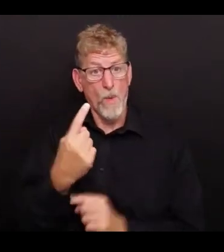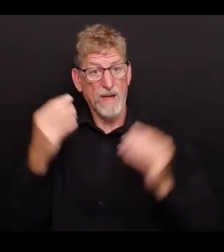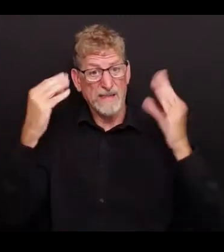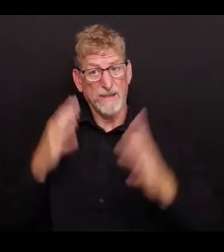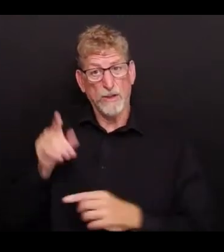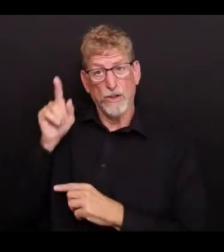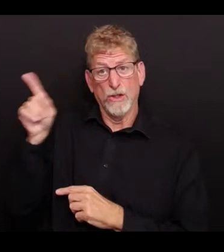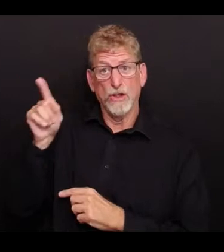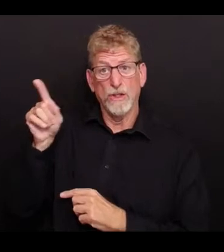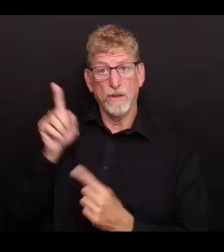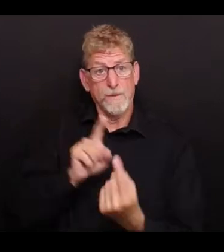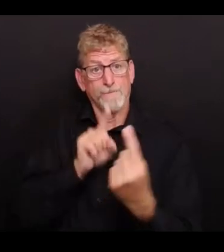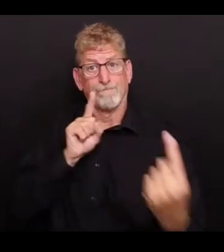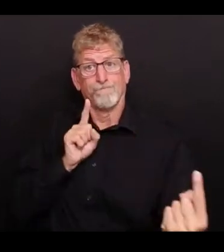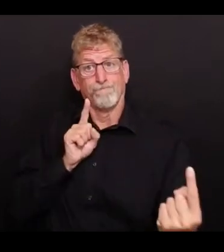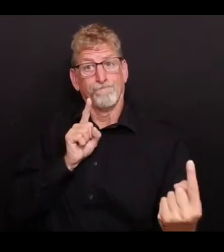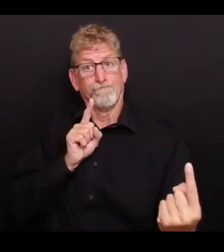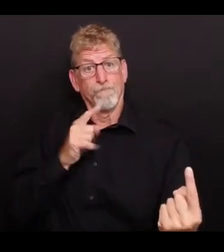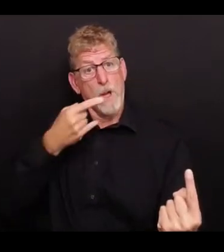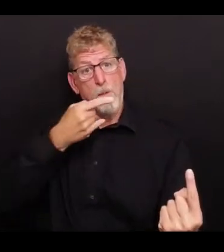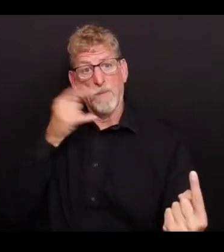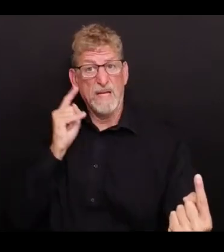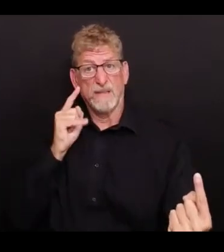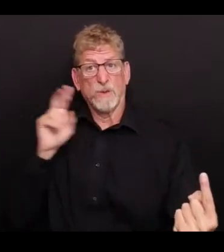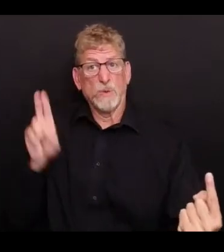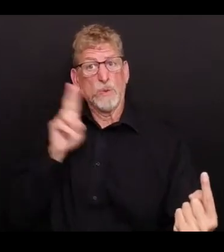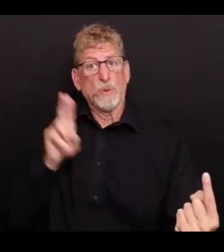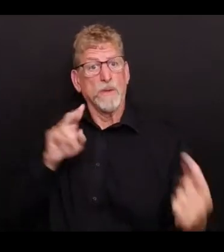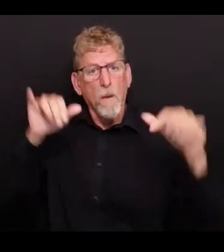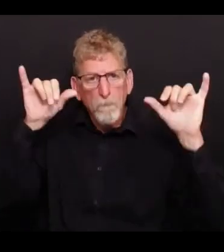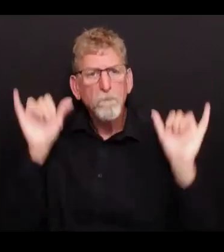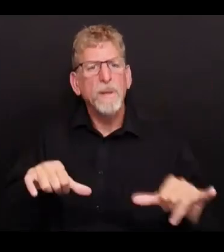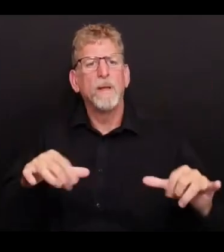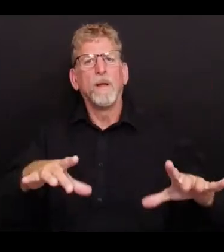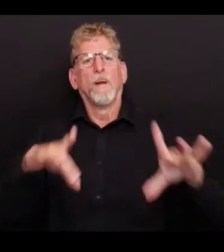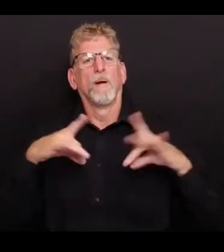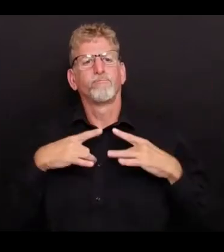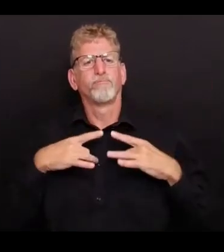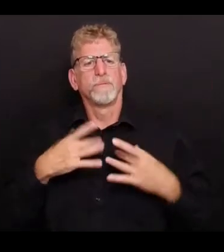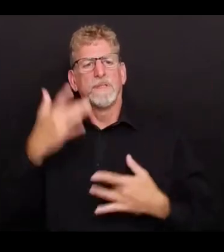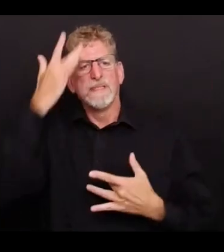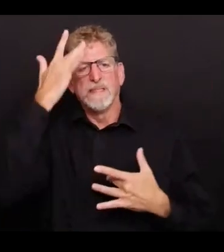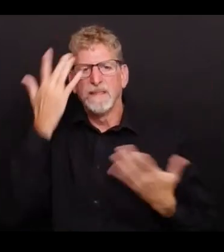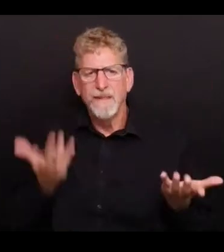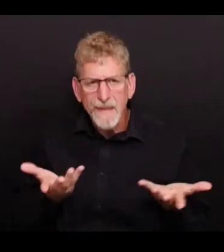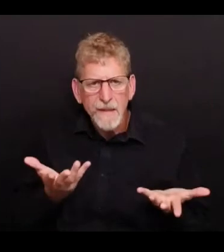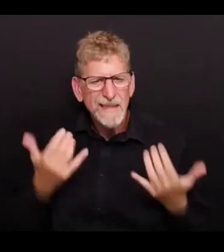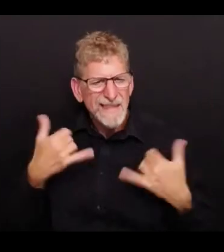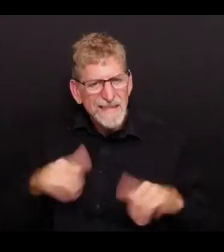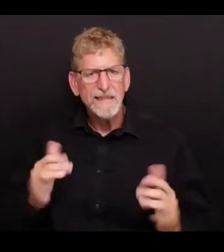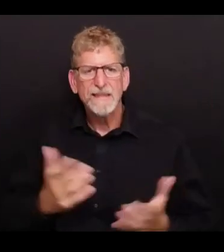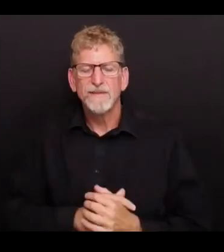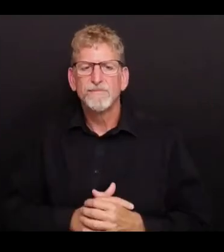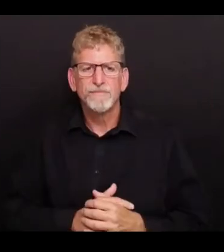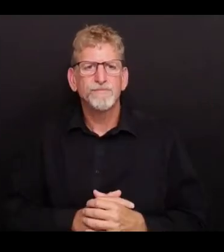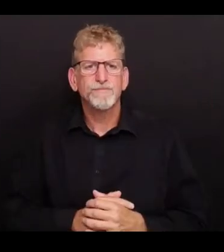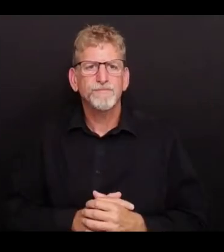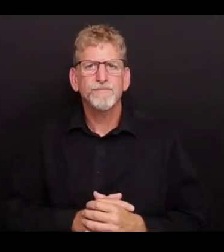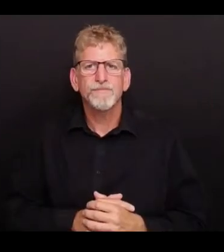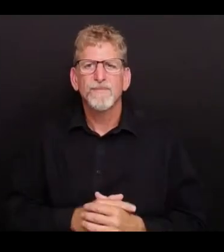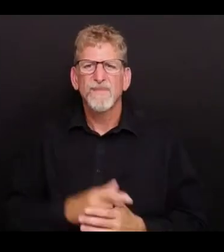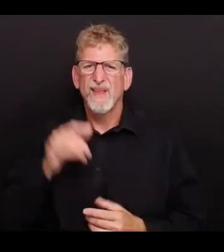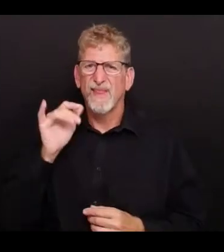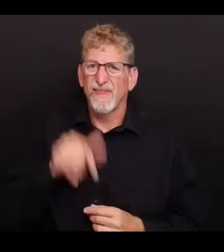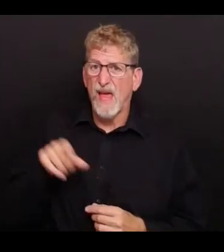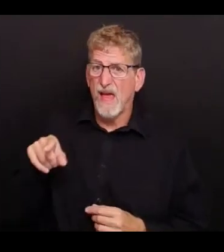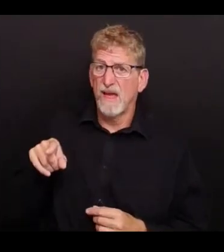mask, and ended up infecting half of the kids in the classroom. These examples show how decisions big and small, decisions